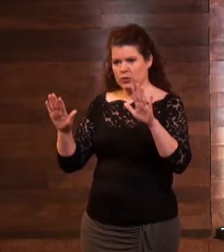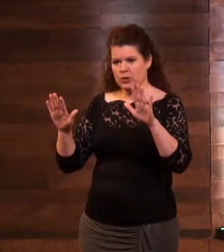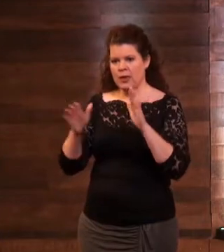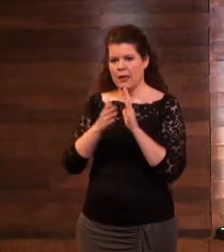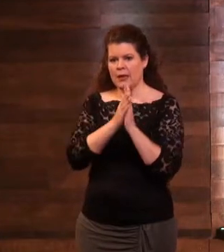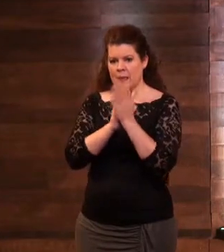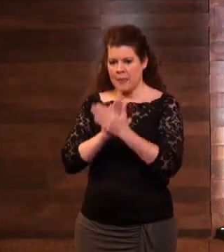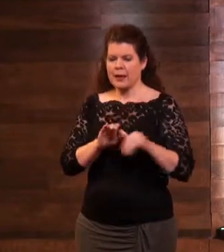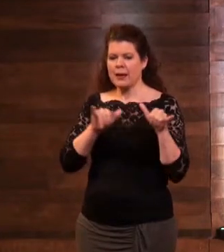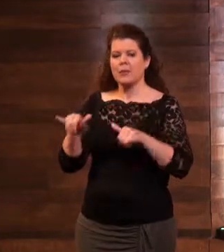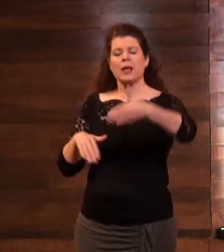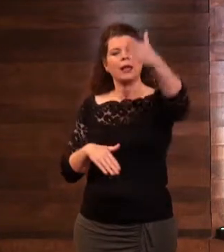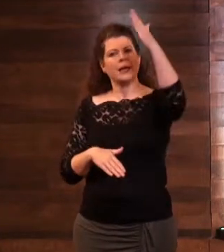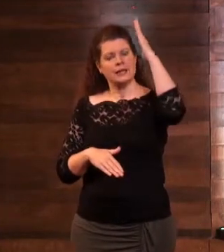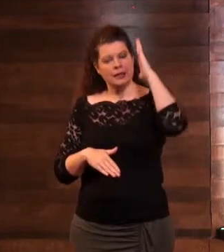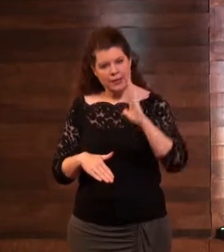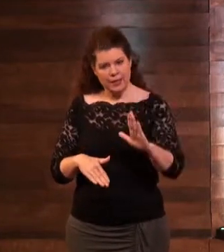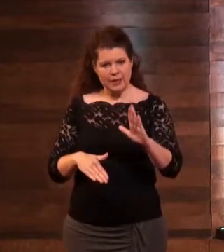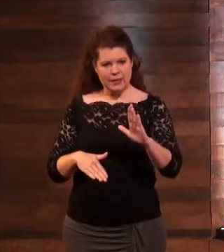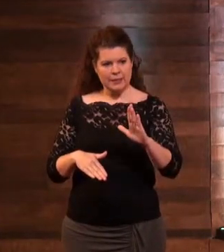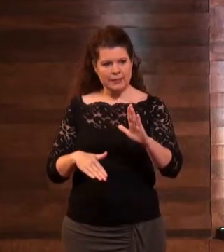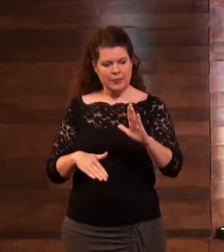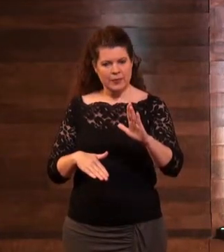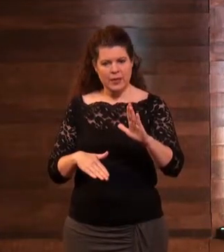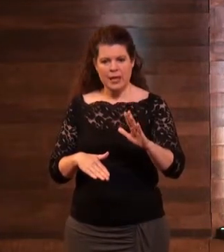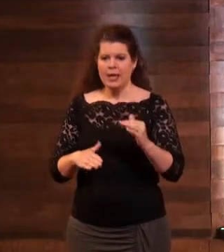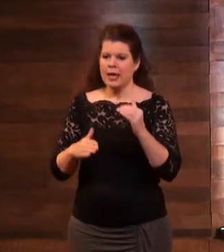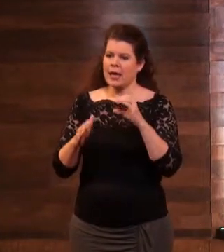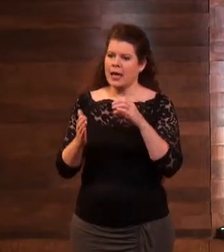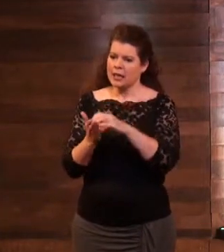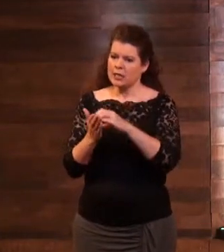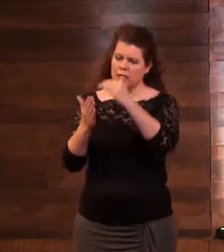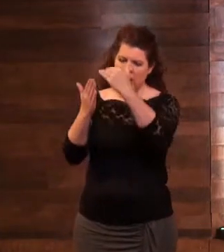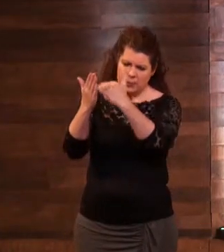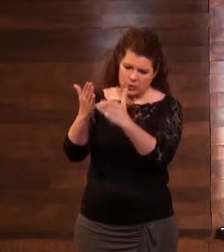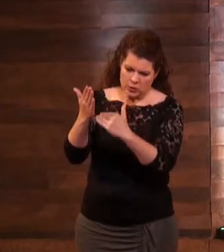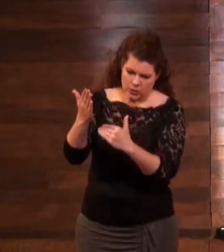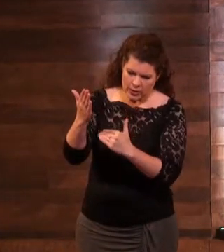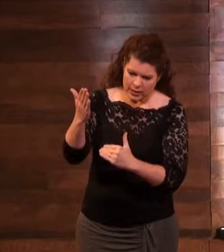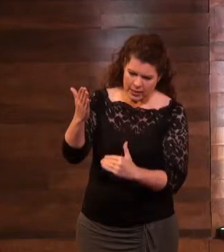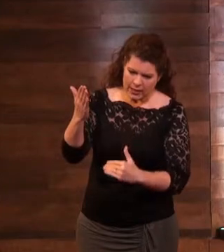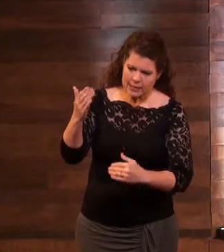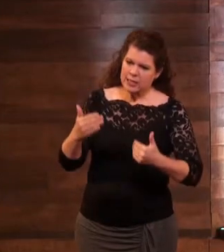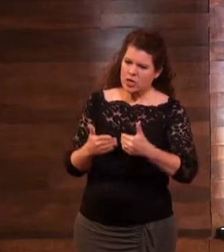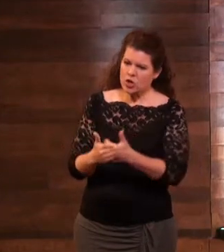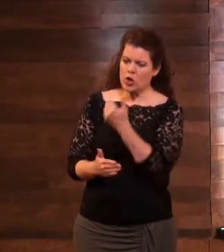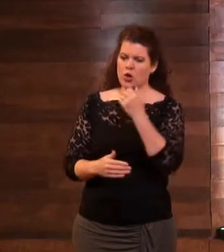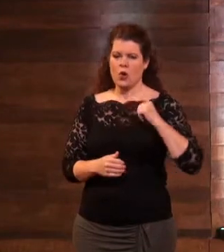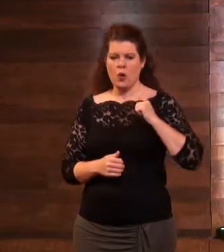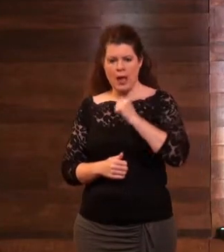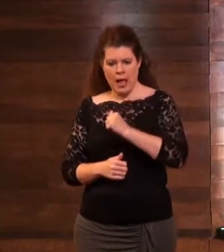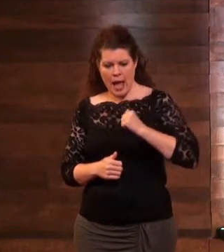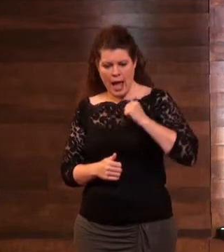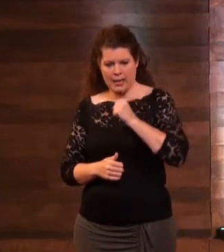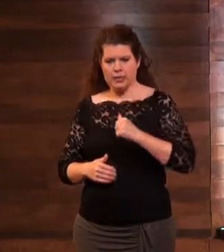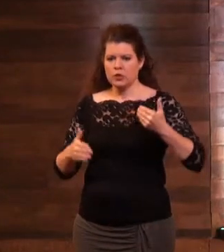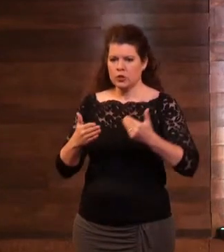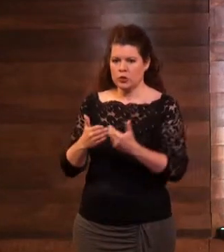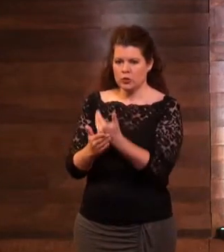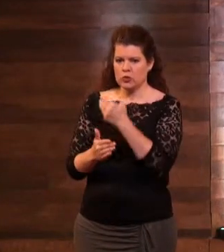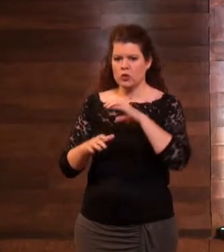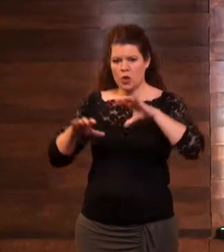is details about the attitudes and behaviors of the new self in the context of our relationships at church, in